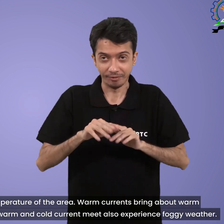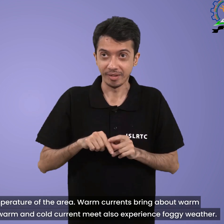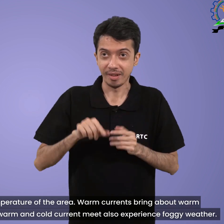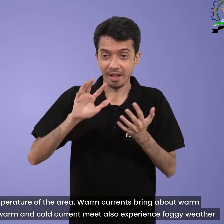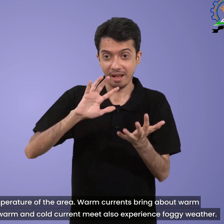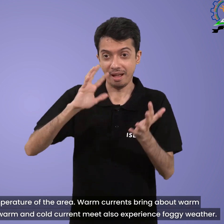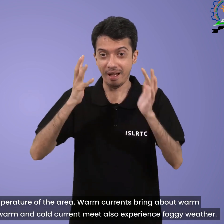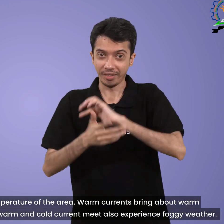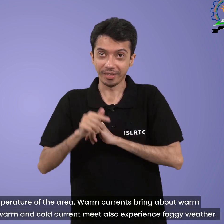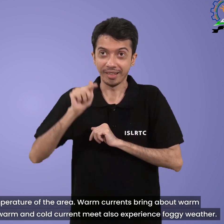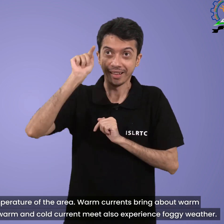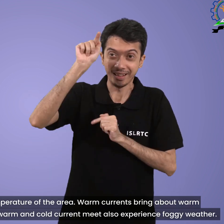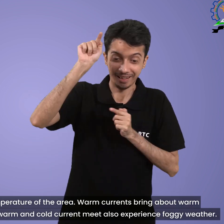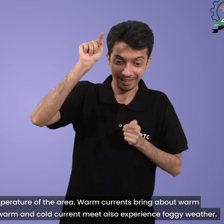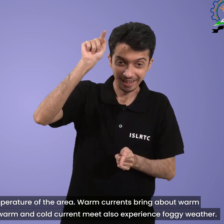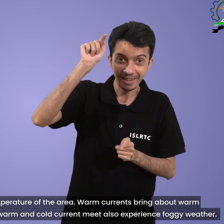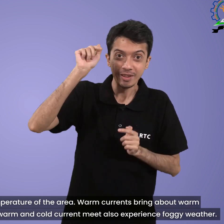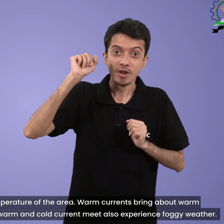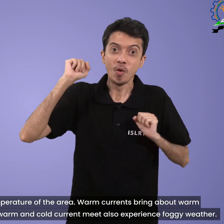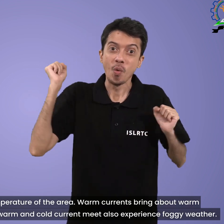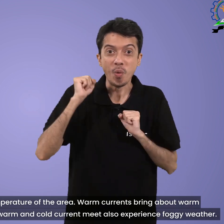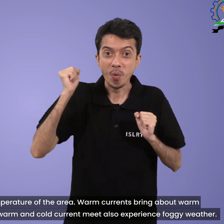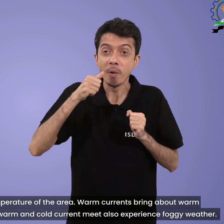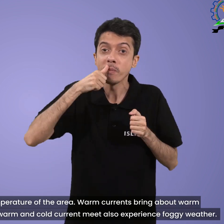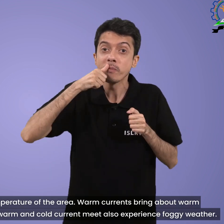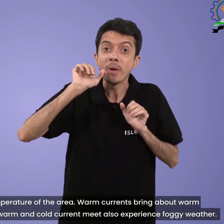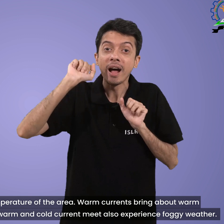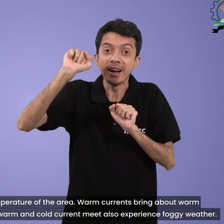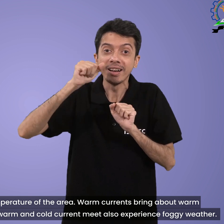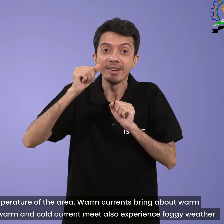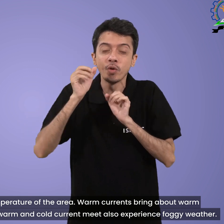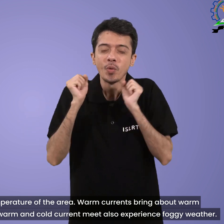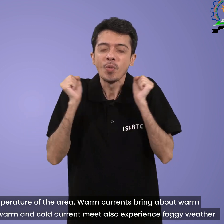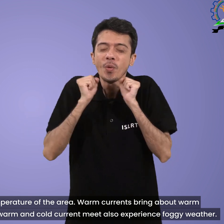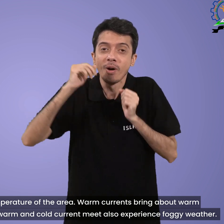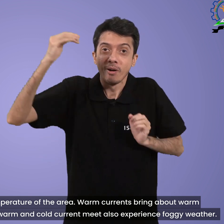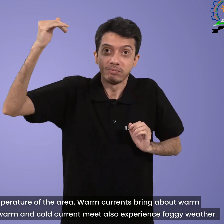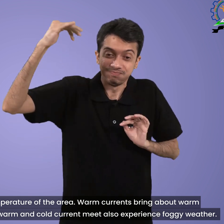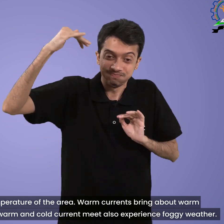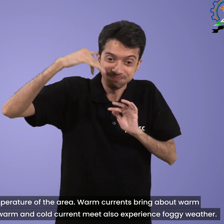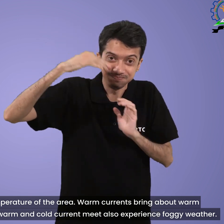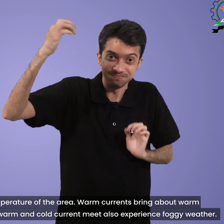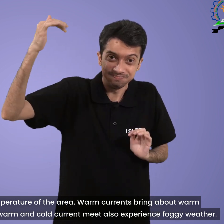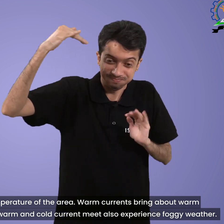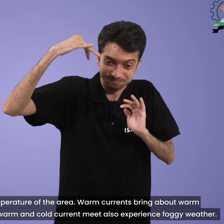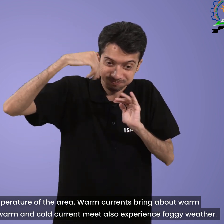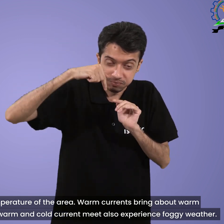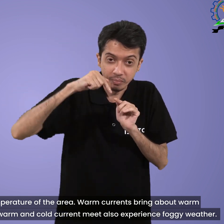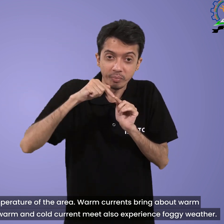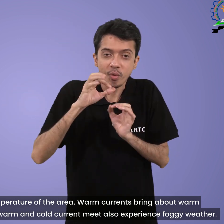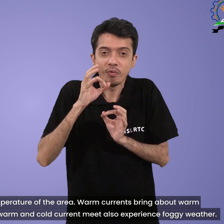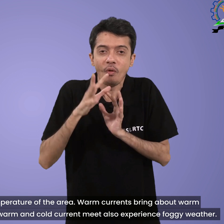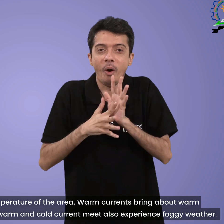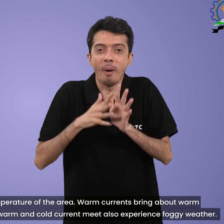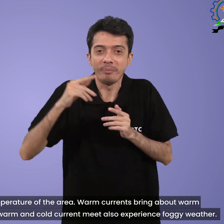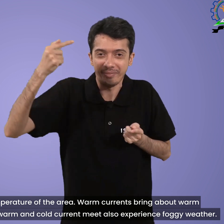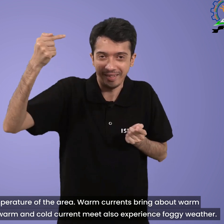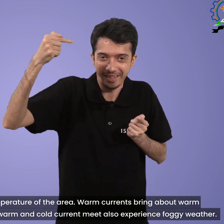The ocean current influences the temperature of the area. Warm currents bring about warm temperatures on